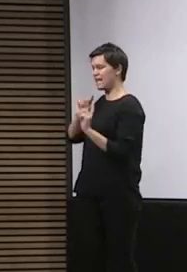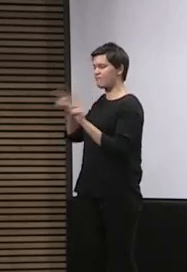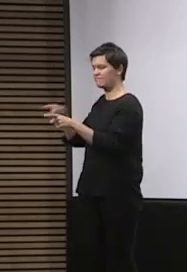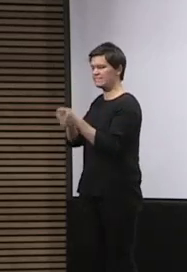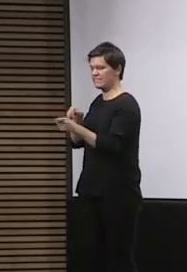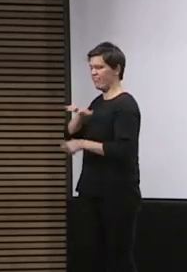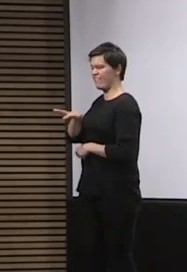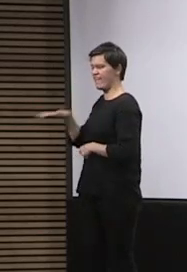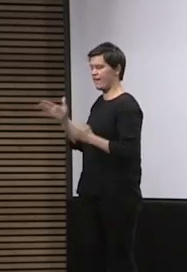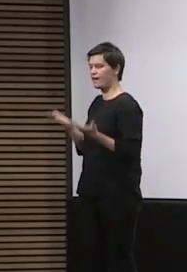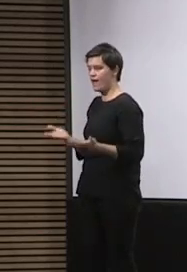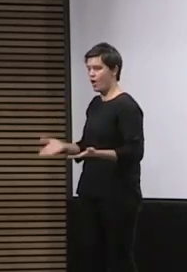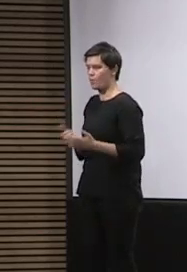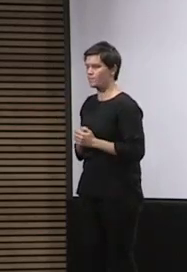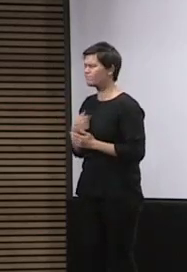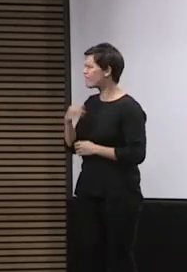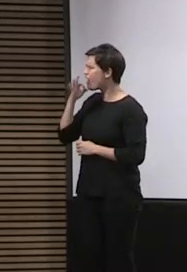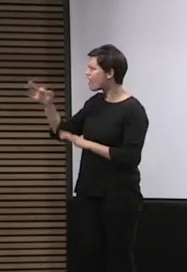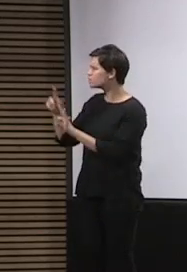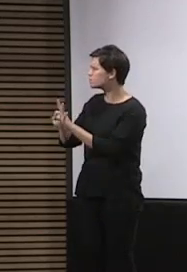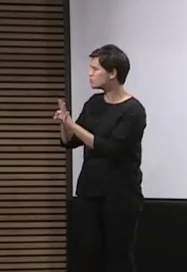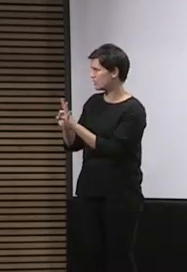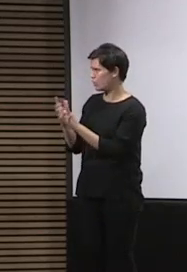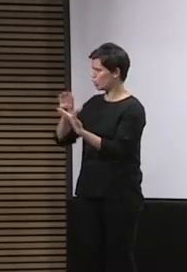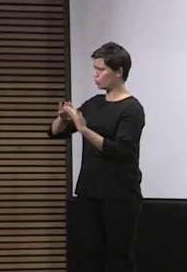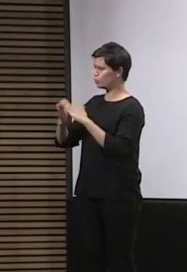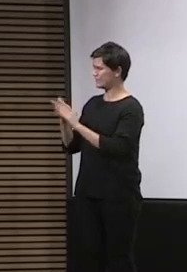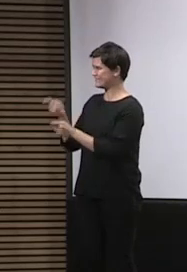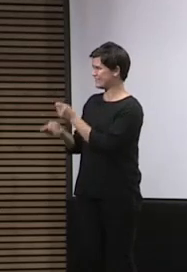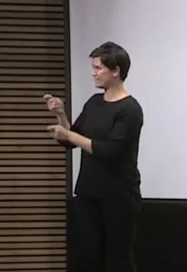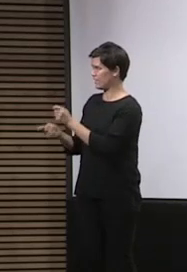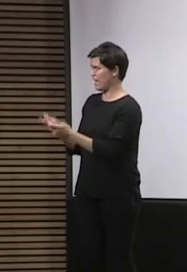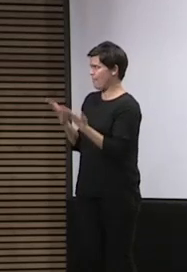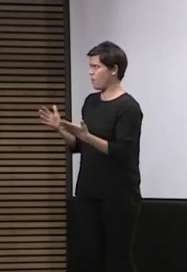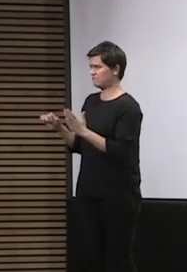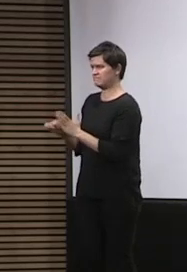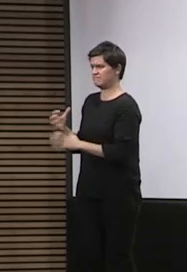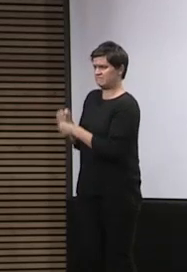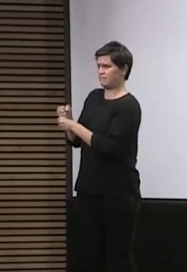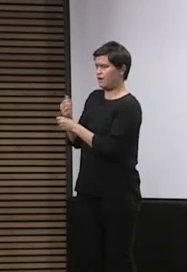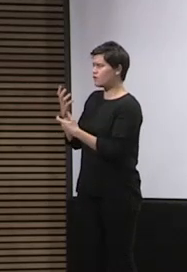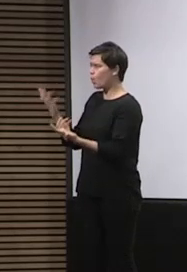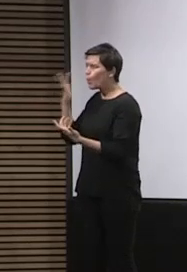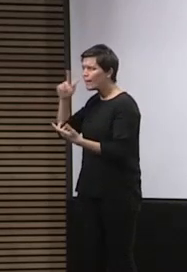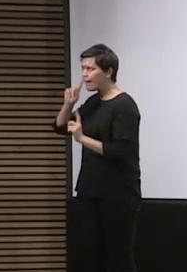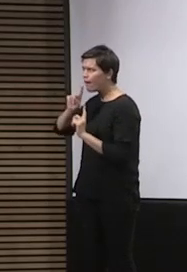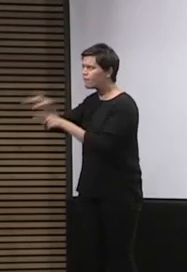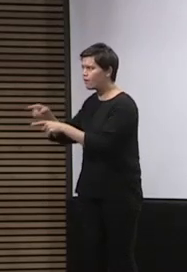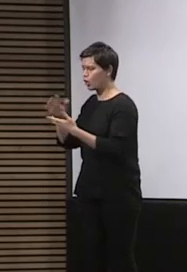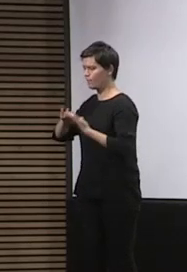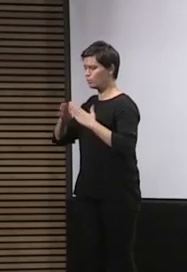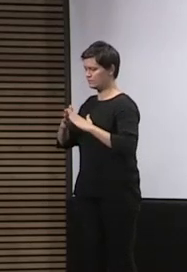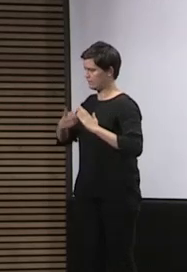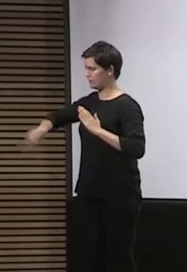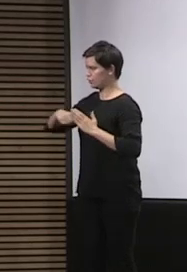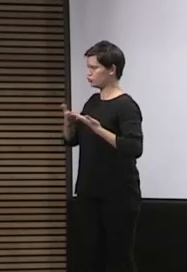random community testing? We're developing a surveillance plan for COVID-19 where